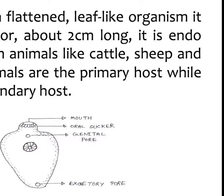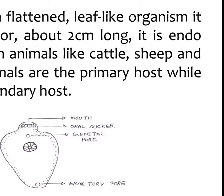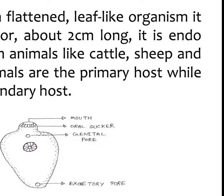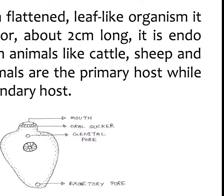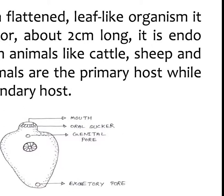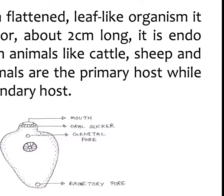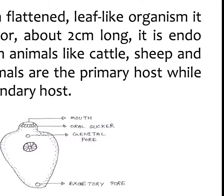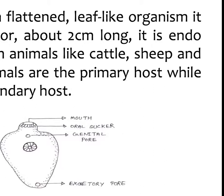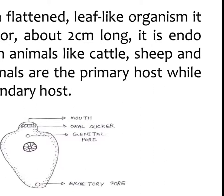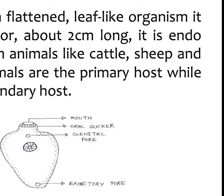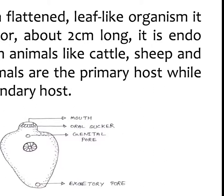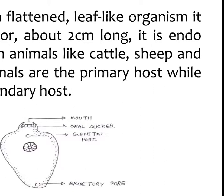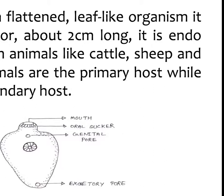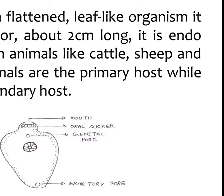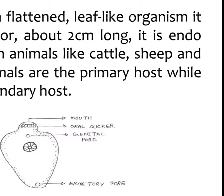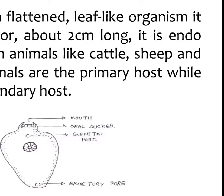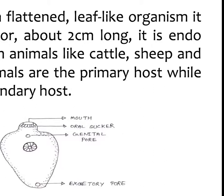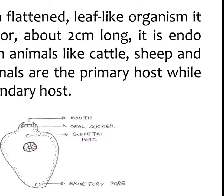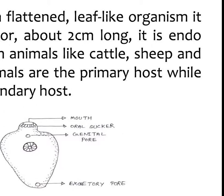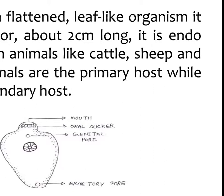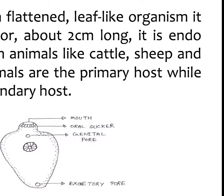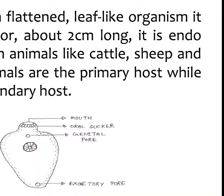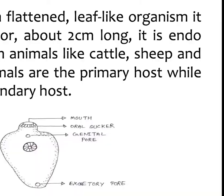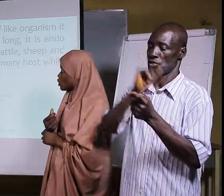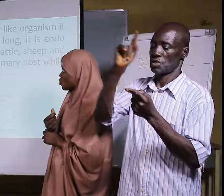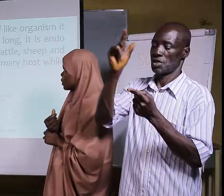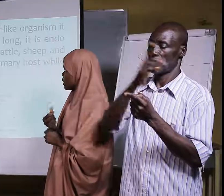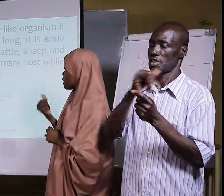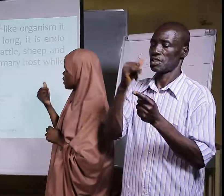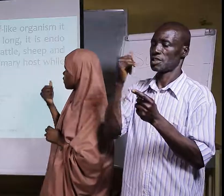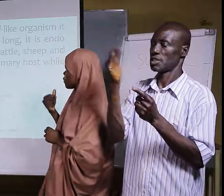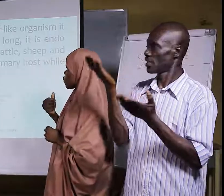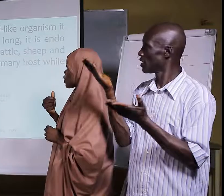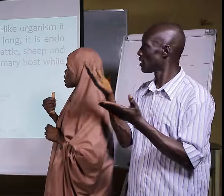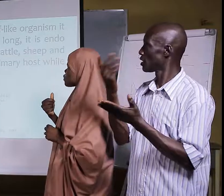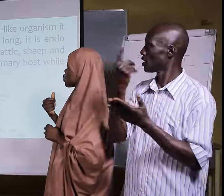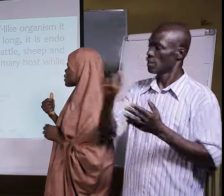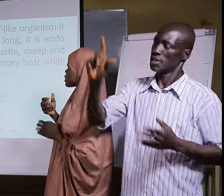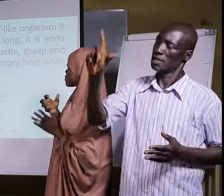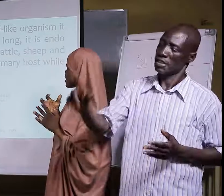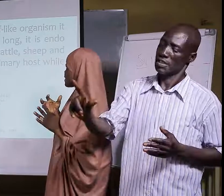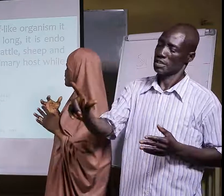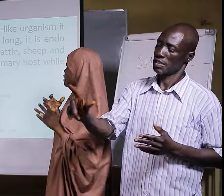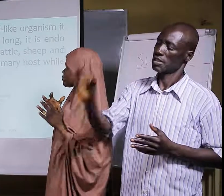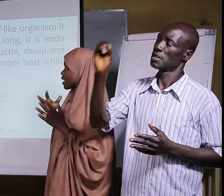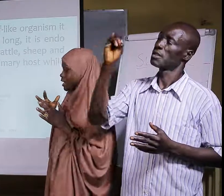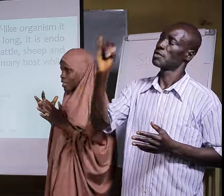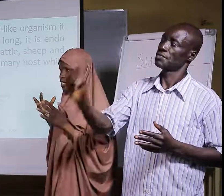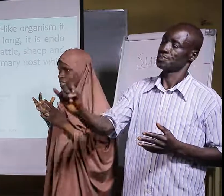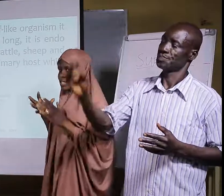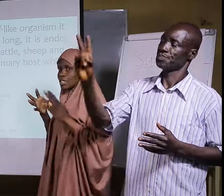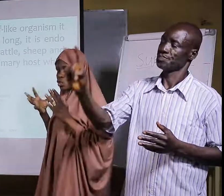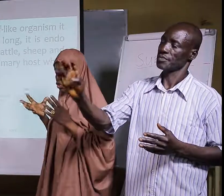the primary host, while the snail is the secondary host. What we mean here, the liver flug, it is what? It is flattened